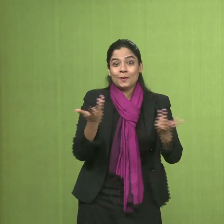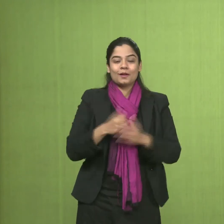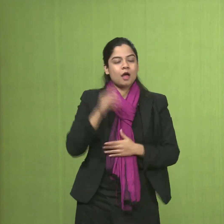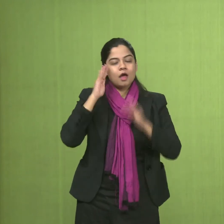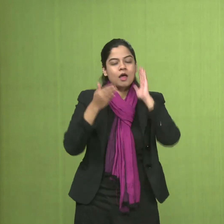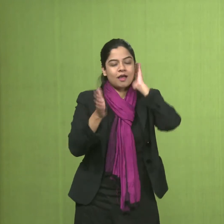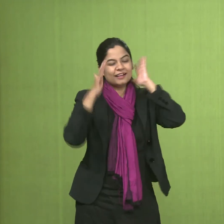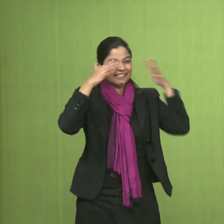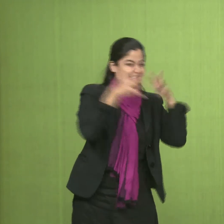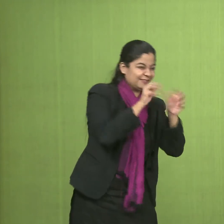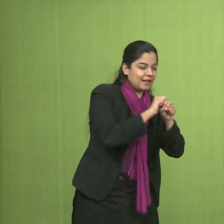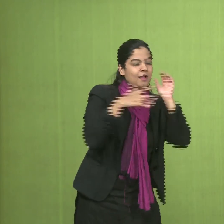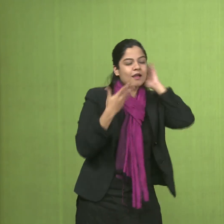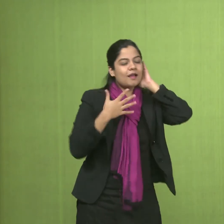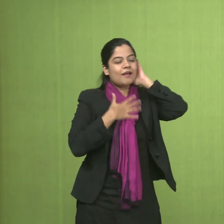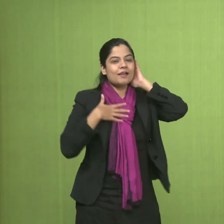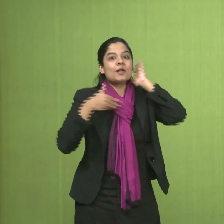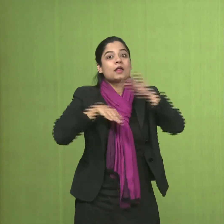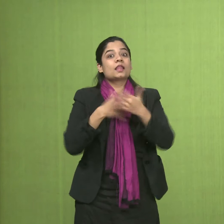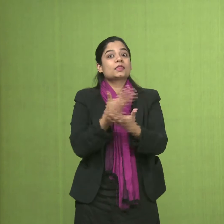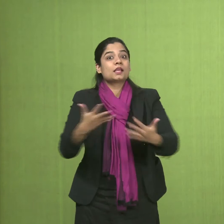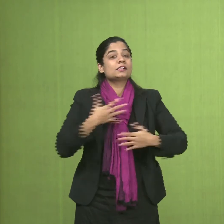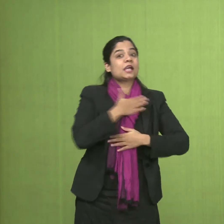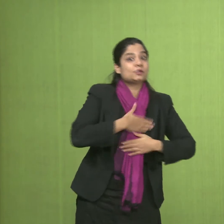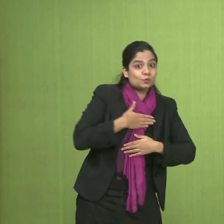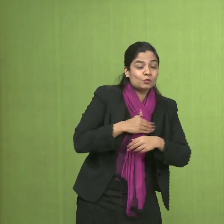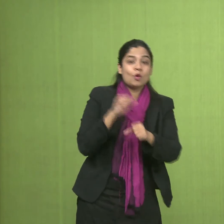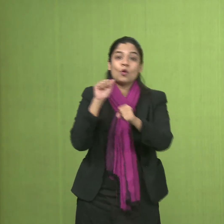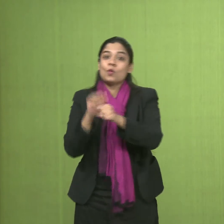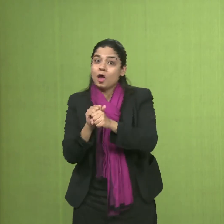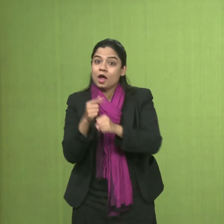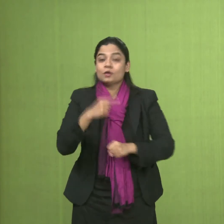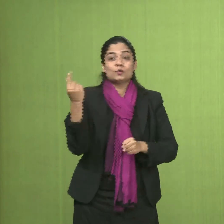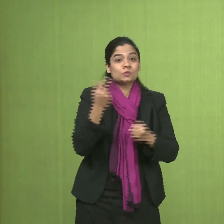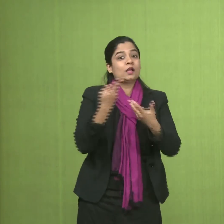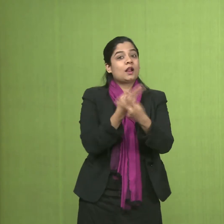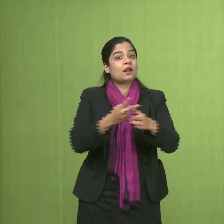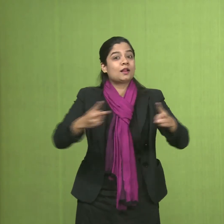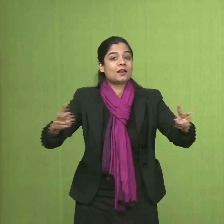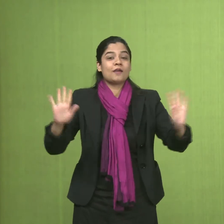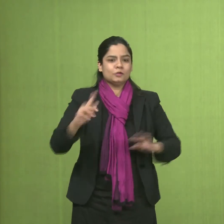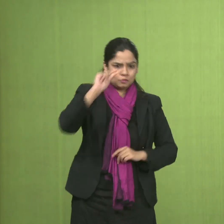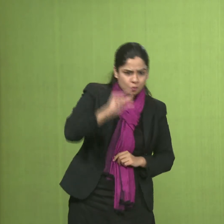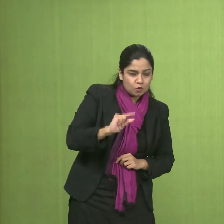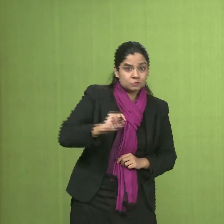and radio. When we are at stress, we listen to the radio. So equipments are also there for not just for work purposes, but also